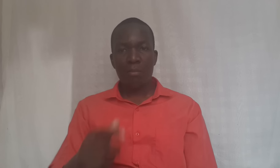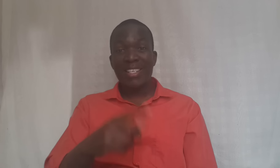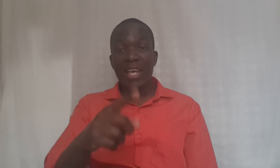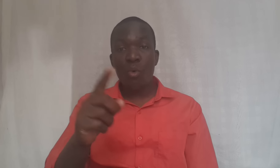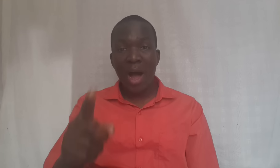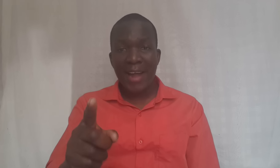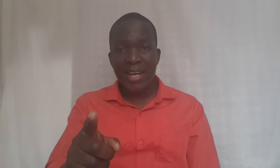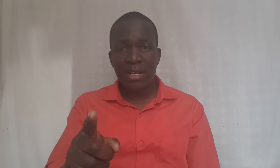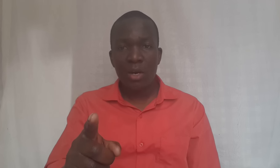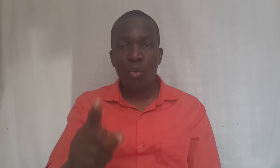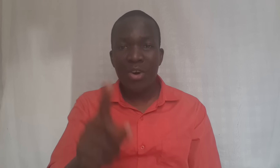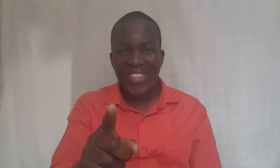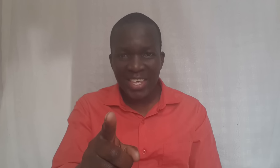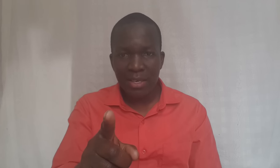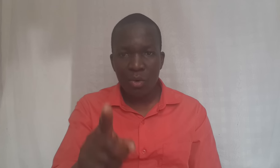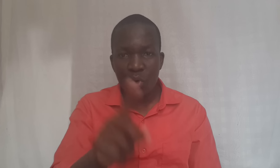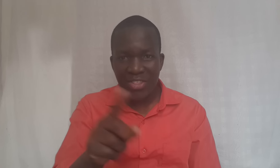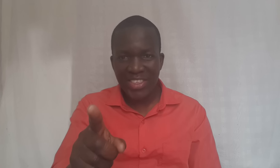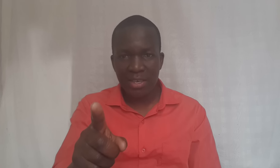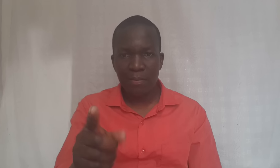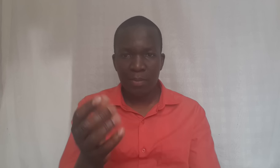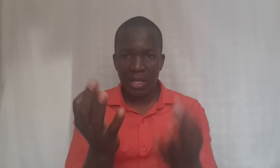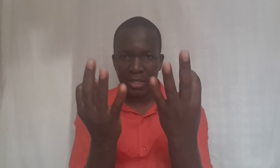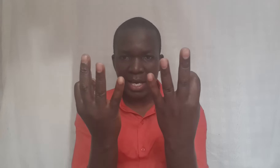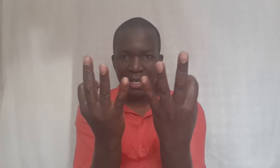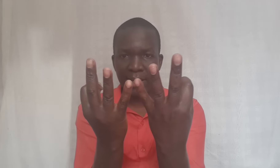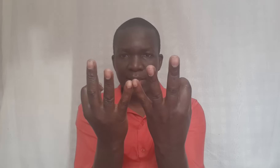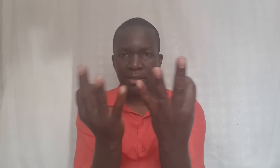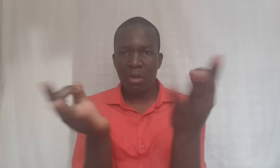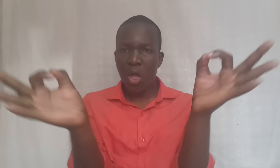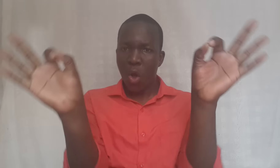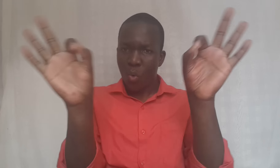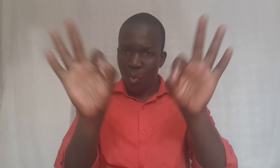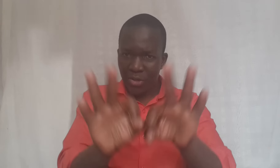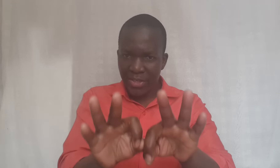But the word worthy is signed like this. Worthy,